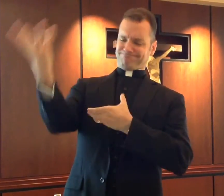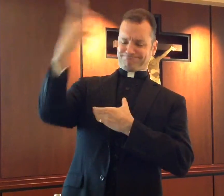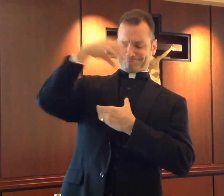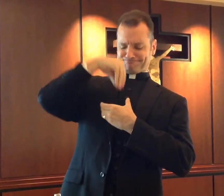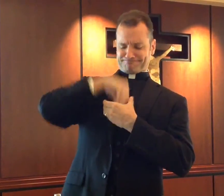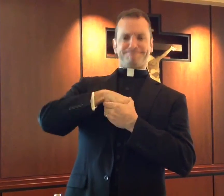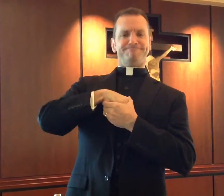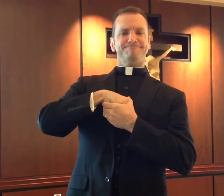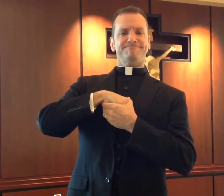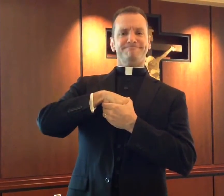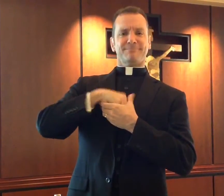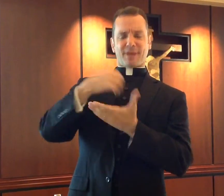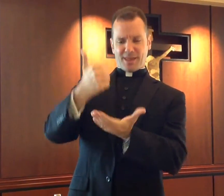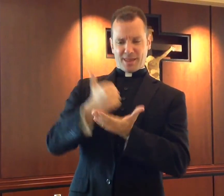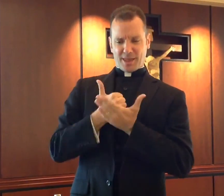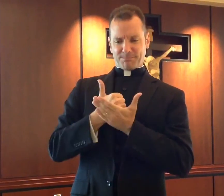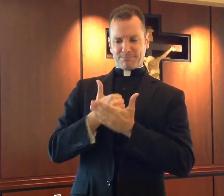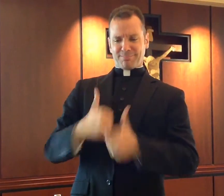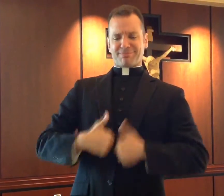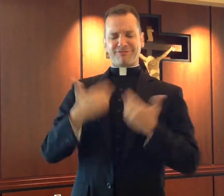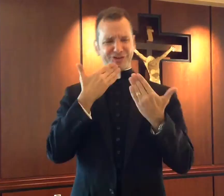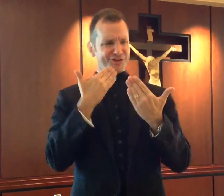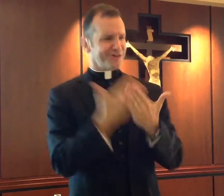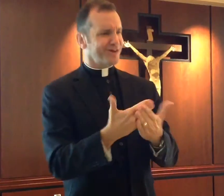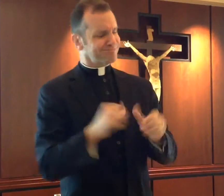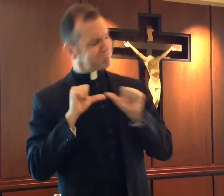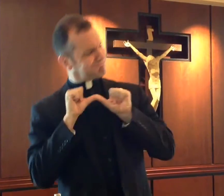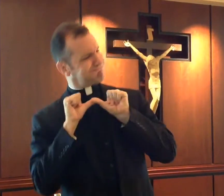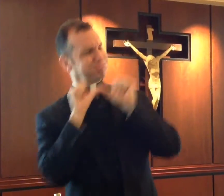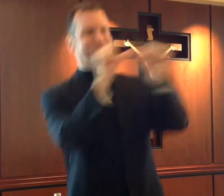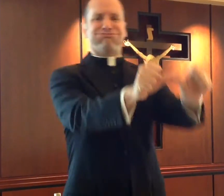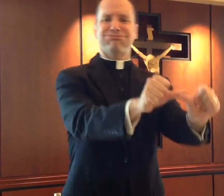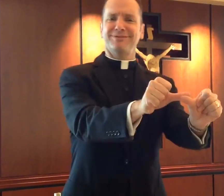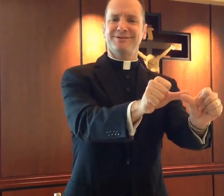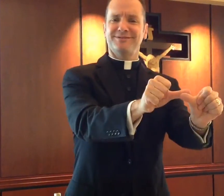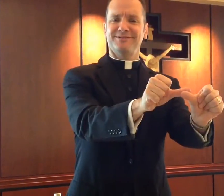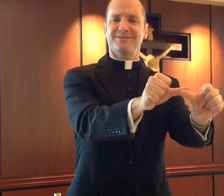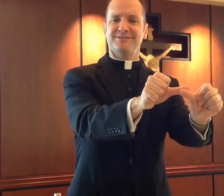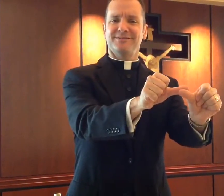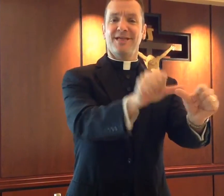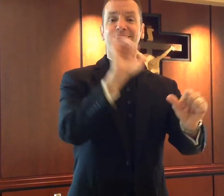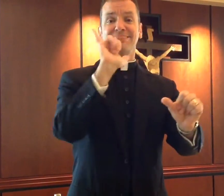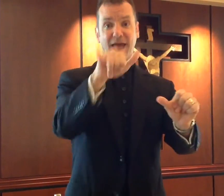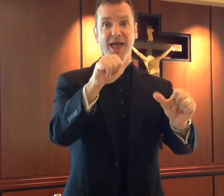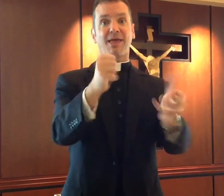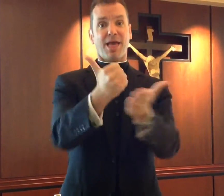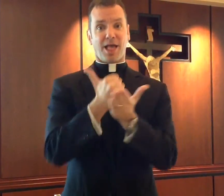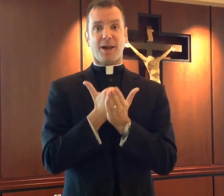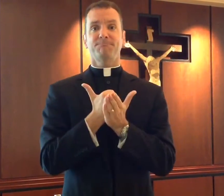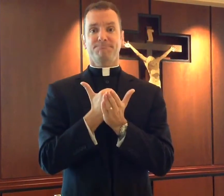that you should accept God's word, letting it be within you so that you can live well.